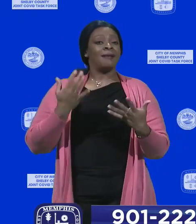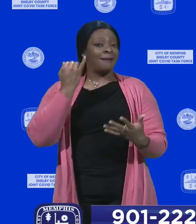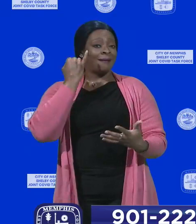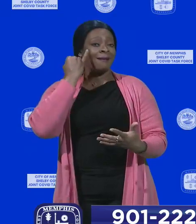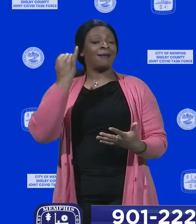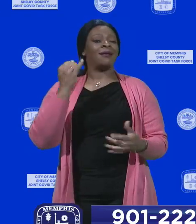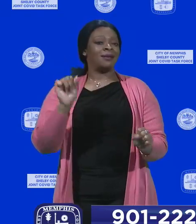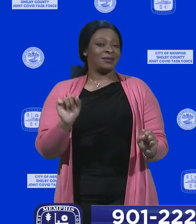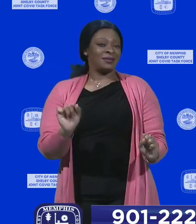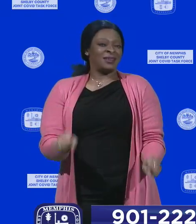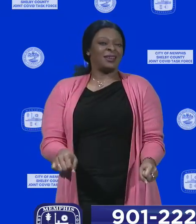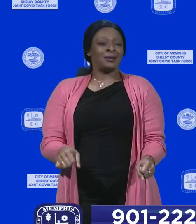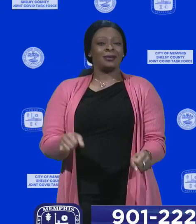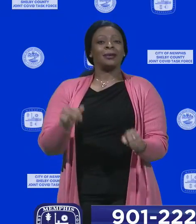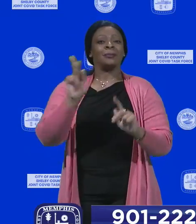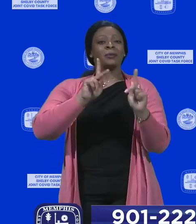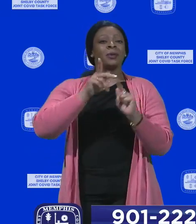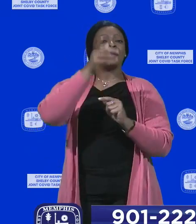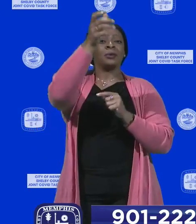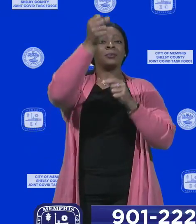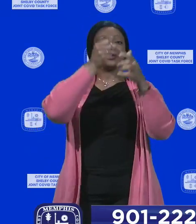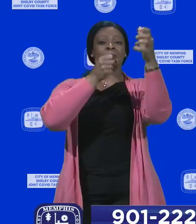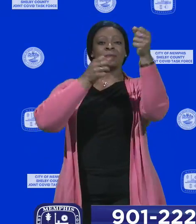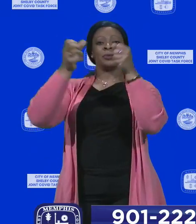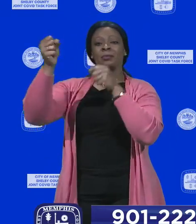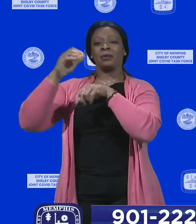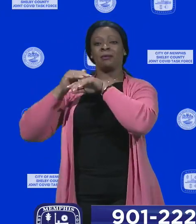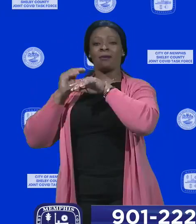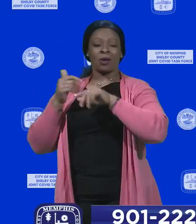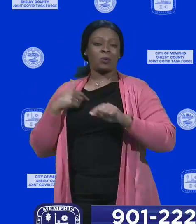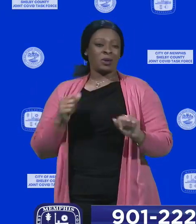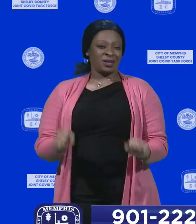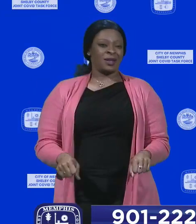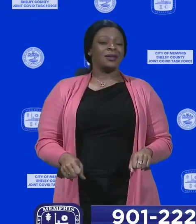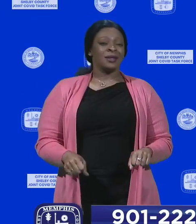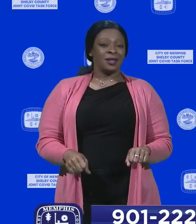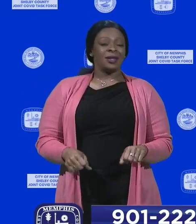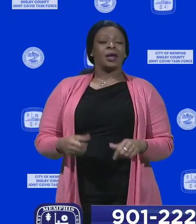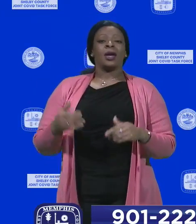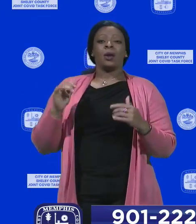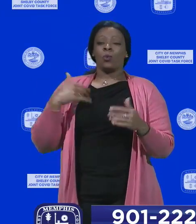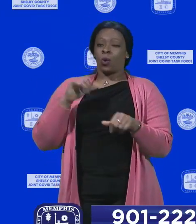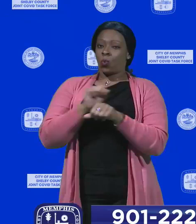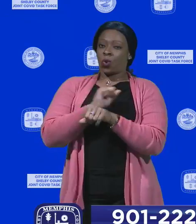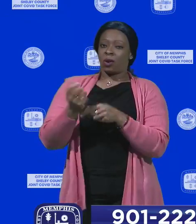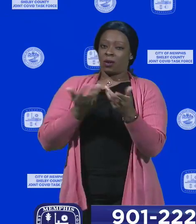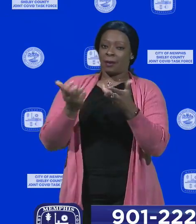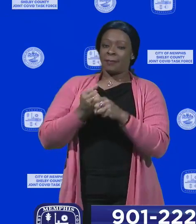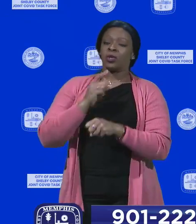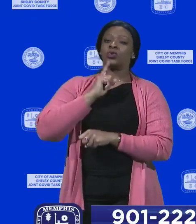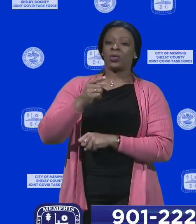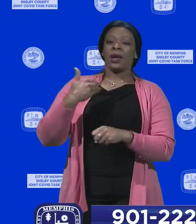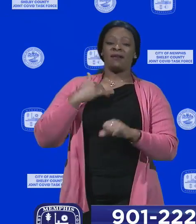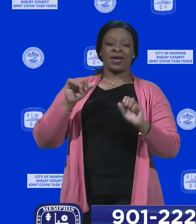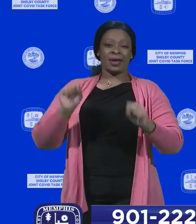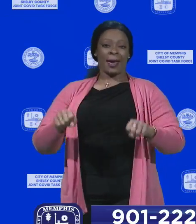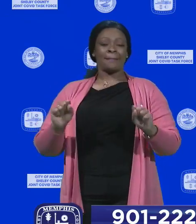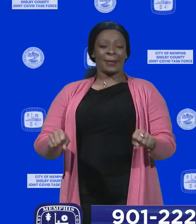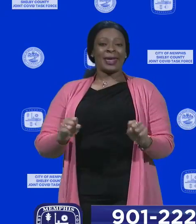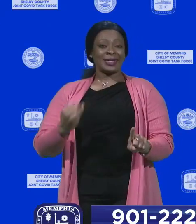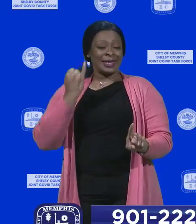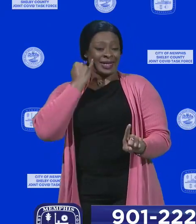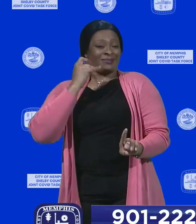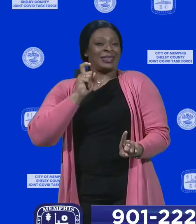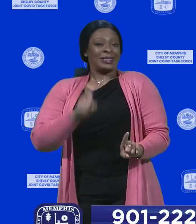is likely a pool of individuals there that we could call on. That's what we are working on to make sure that we have the capacity to do. We have